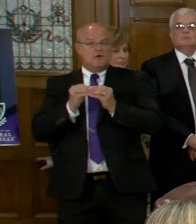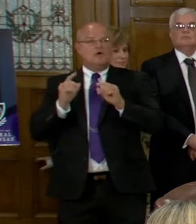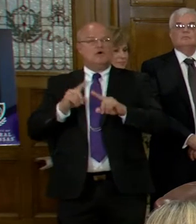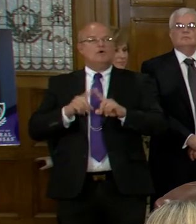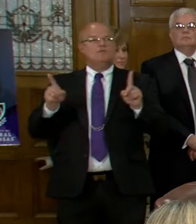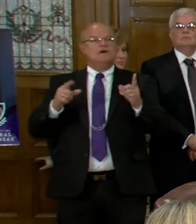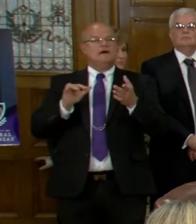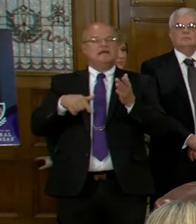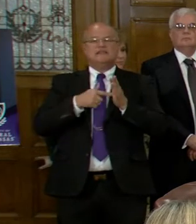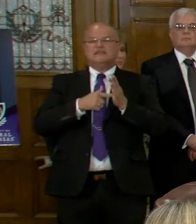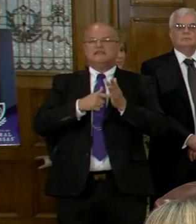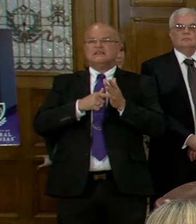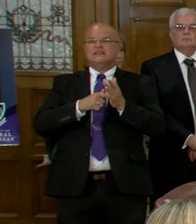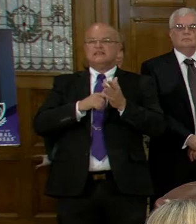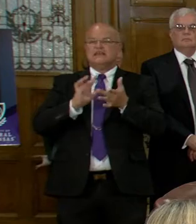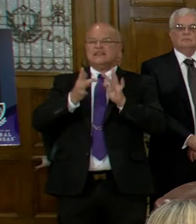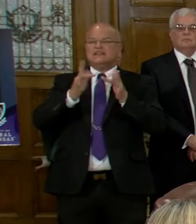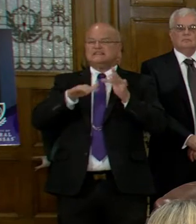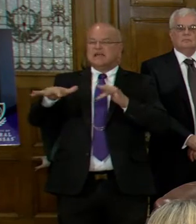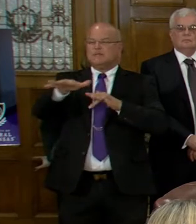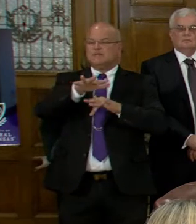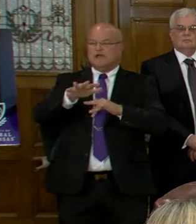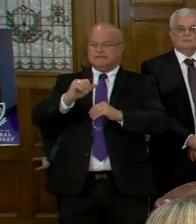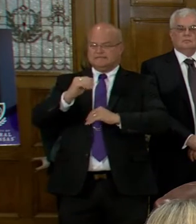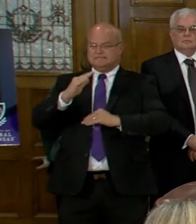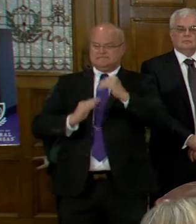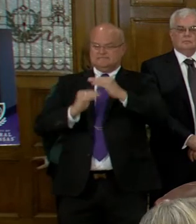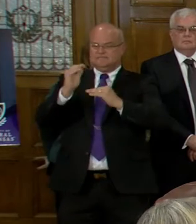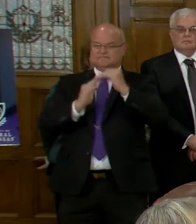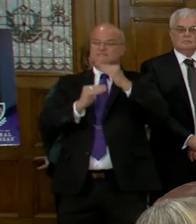the cyber range has to be constructed.